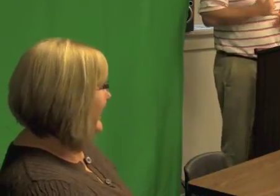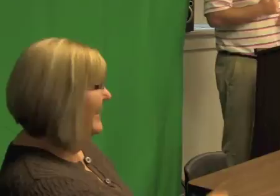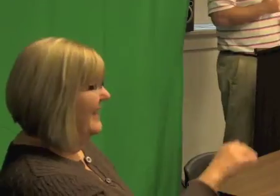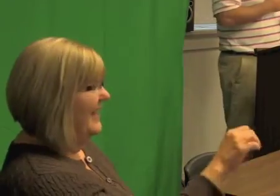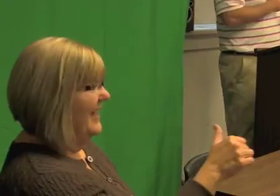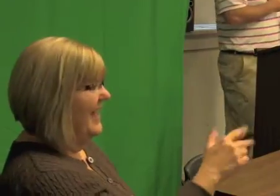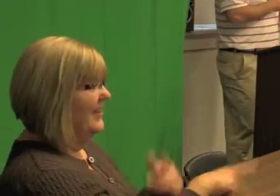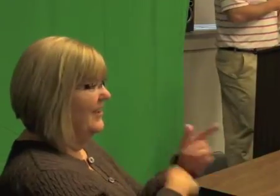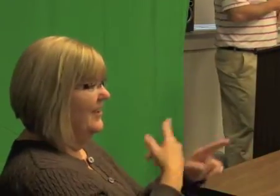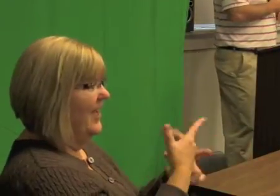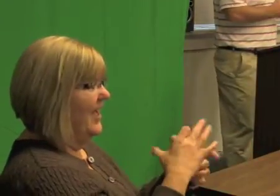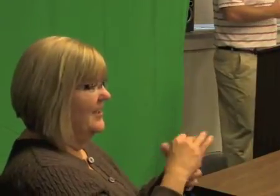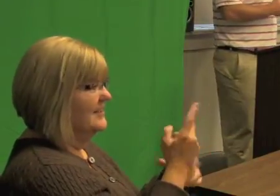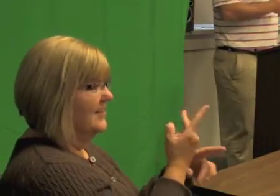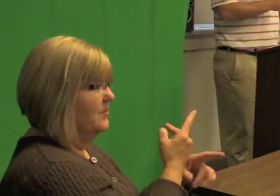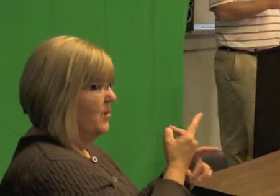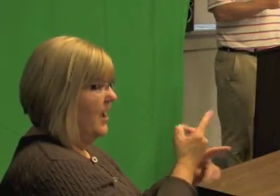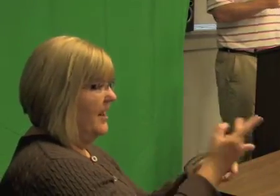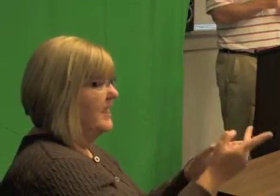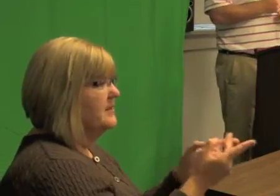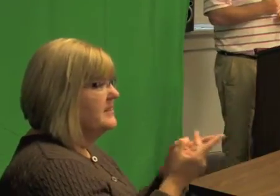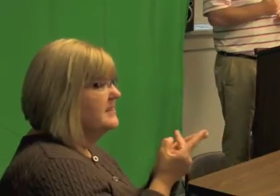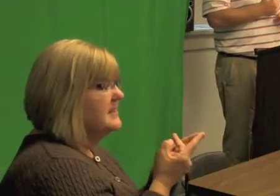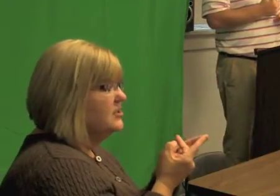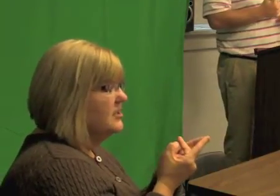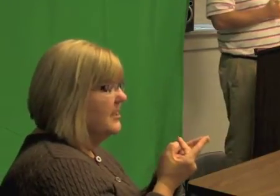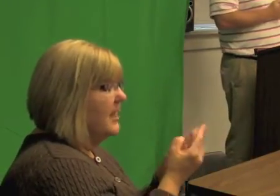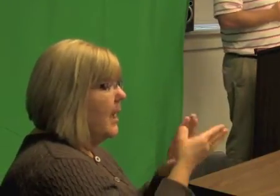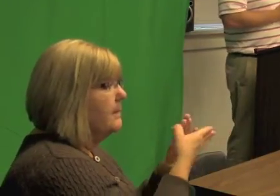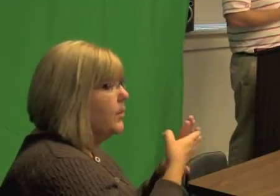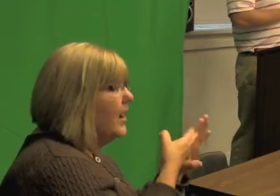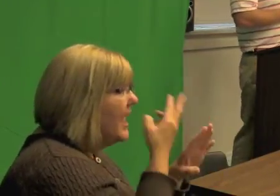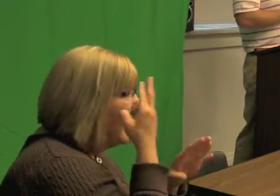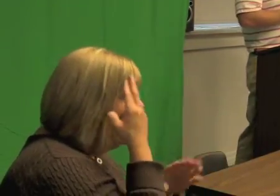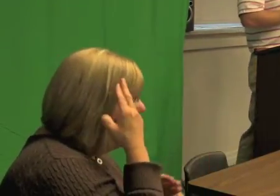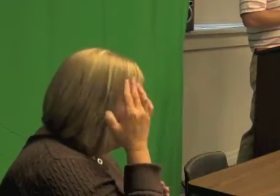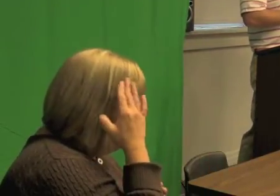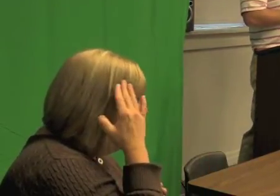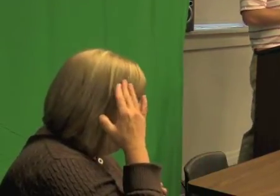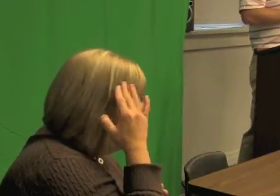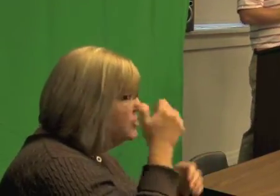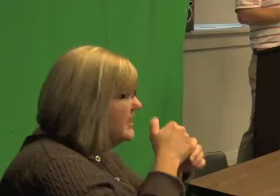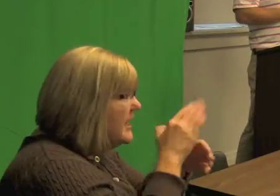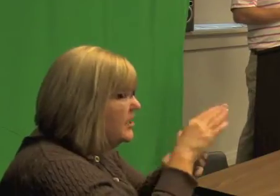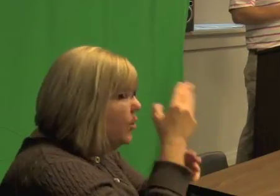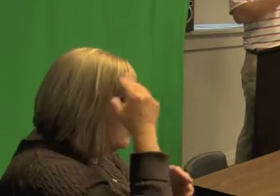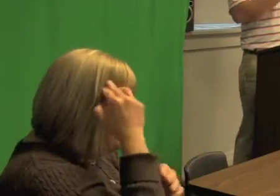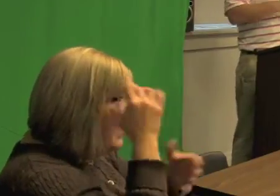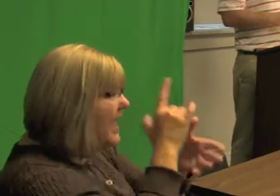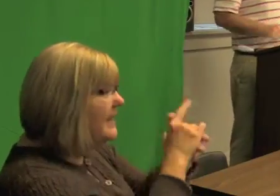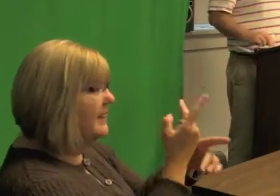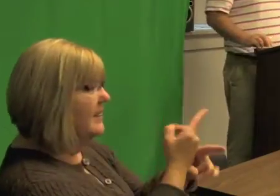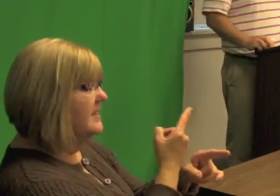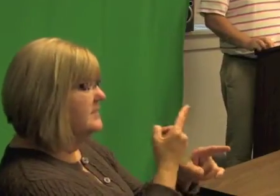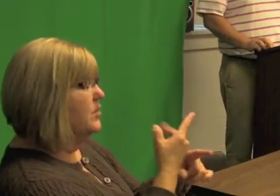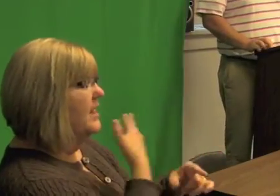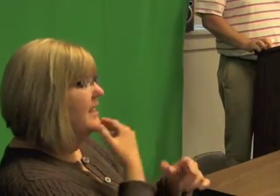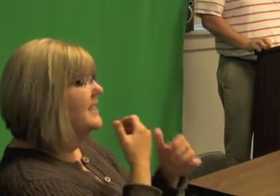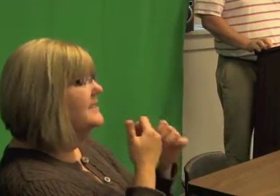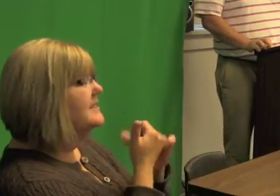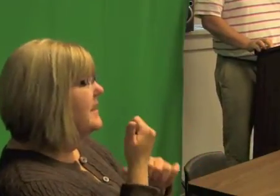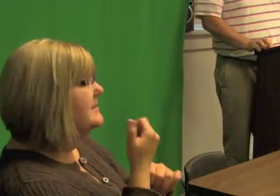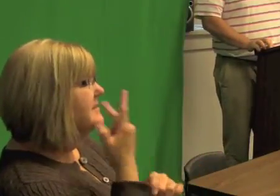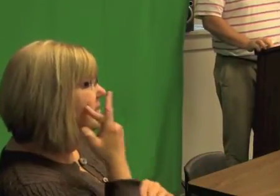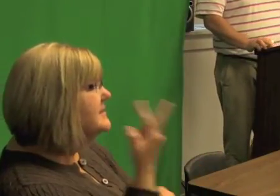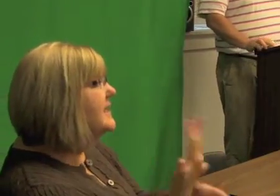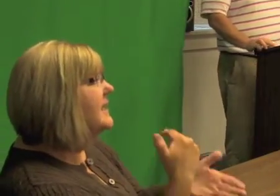Other types of product positioning. Mentioned brand recognition. You just, in your mind, this product is superior because I've seen the brand over and